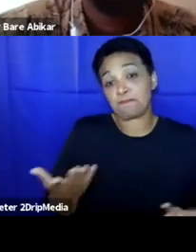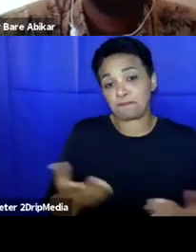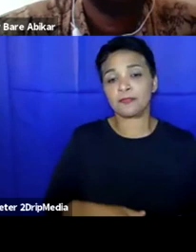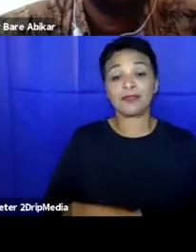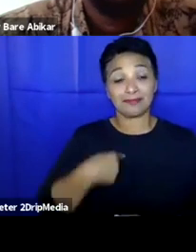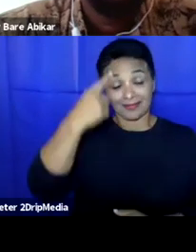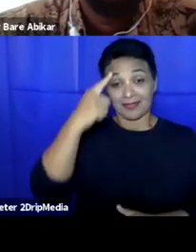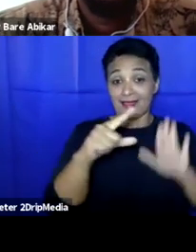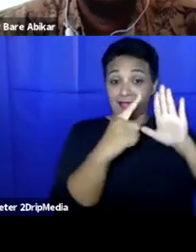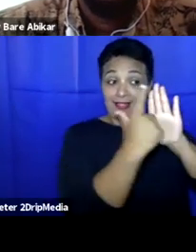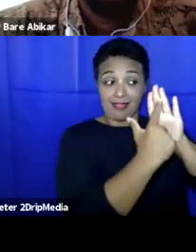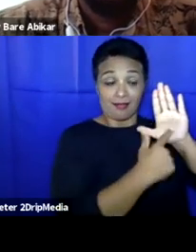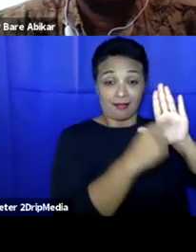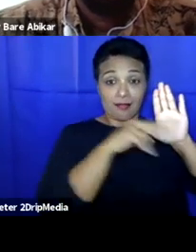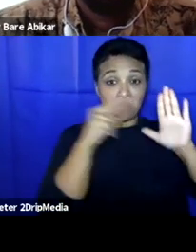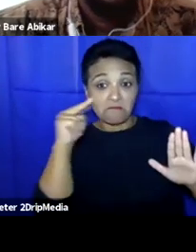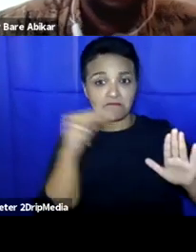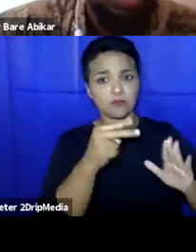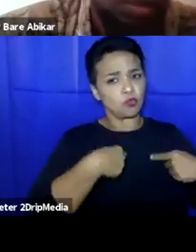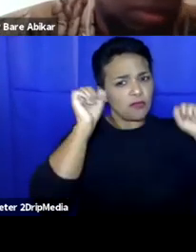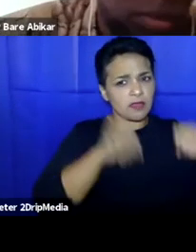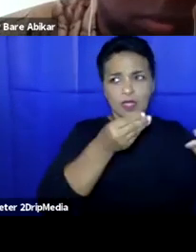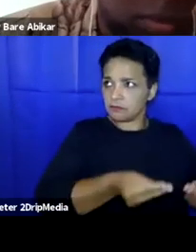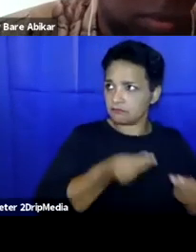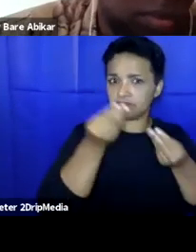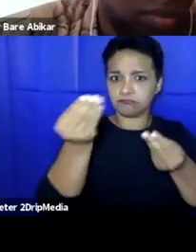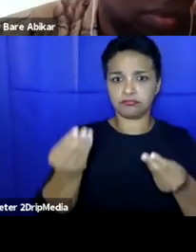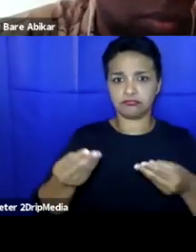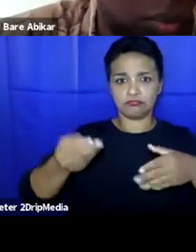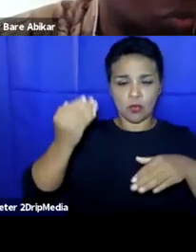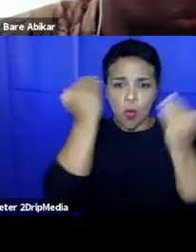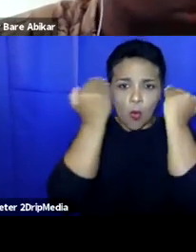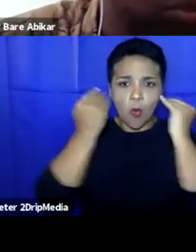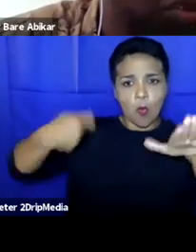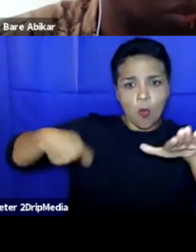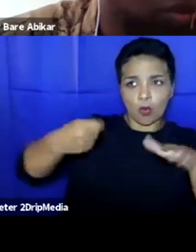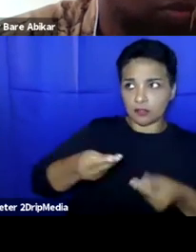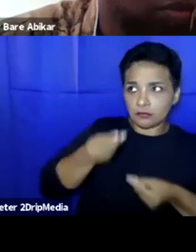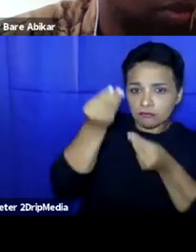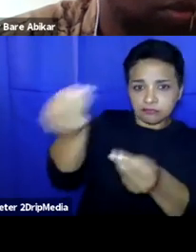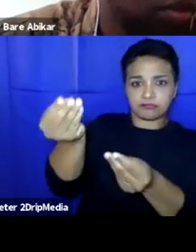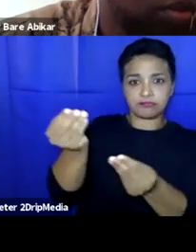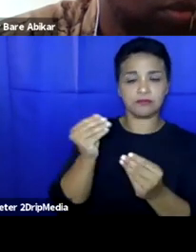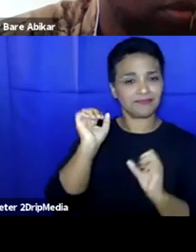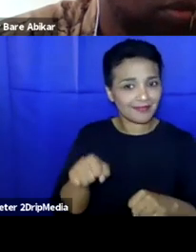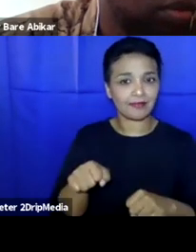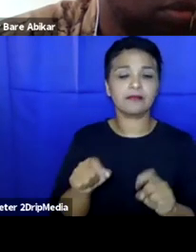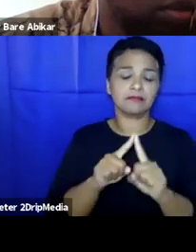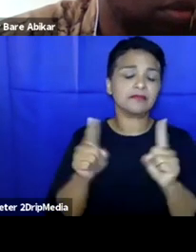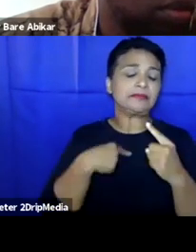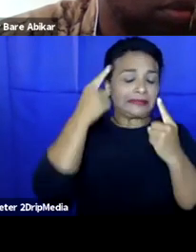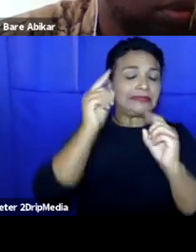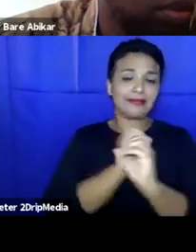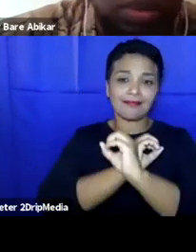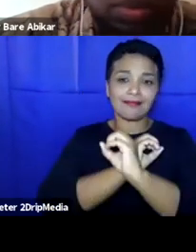clear that, I mean, we can take it to court, we can try and enforce, there are things that are illegal and we can try and enforce that. But I think it was made clear a